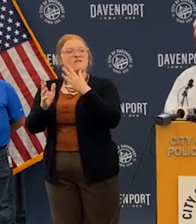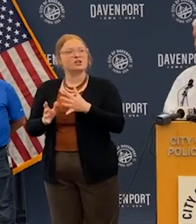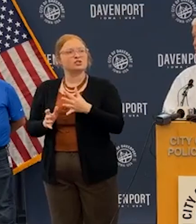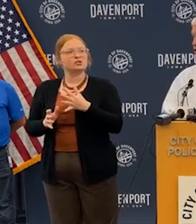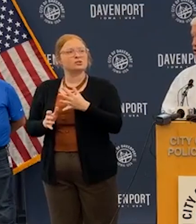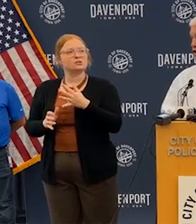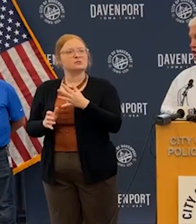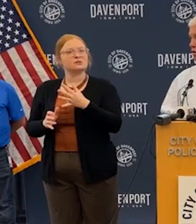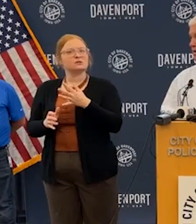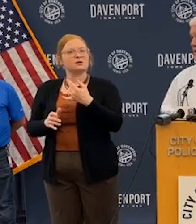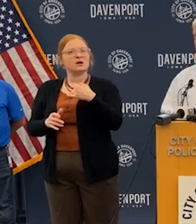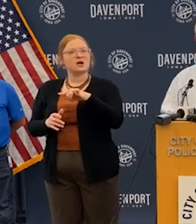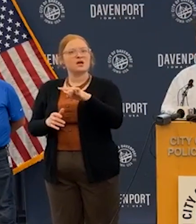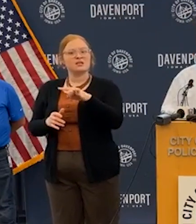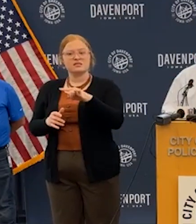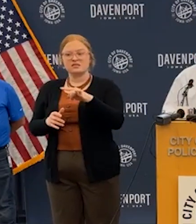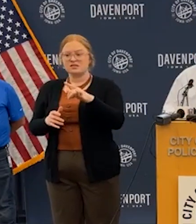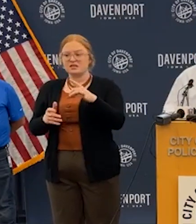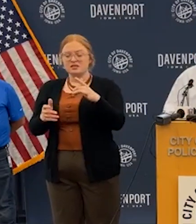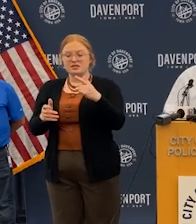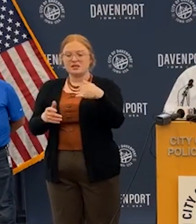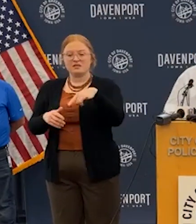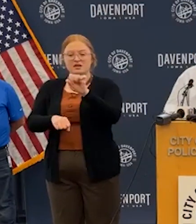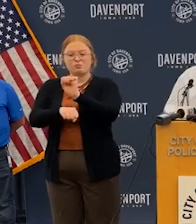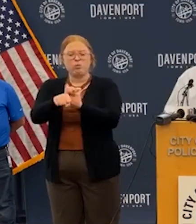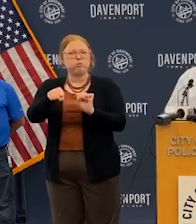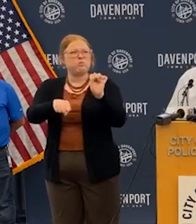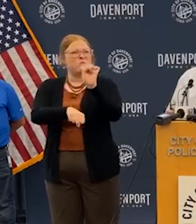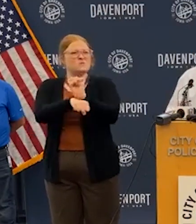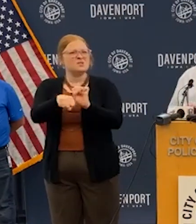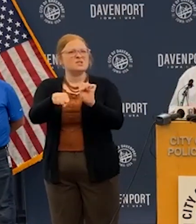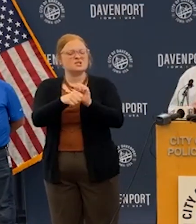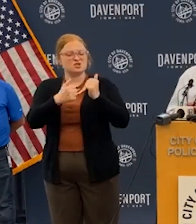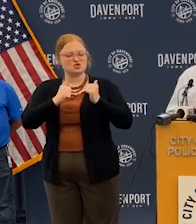inside, unstructured, unsafe place